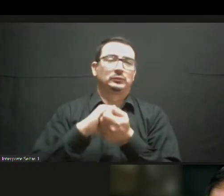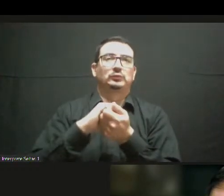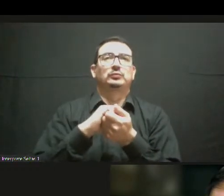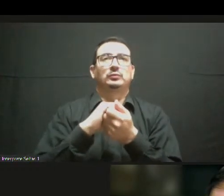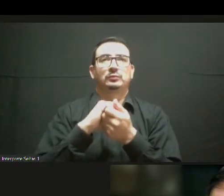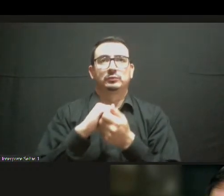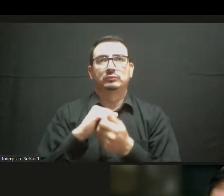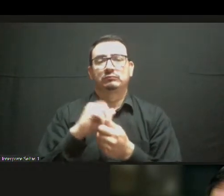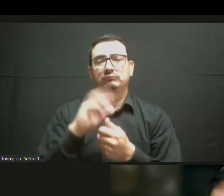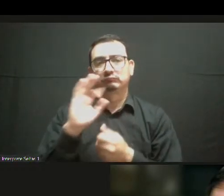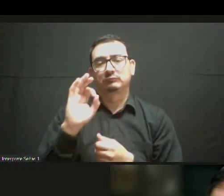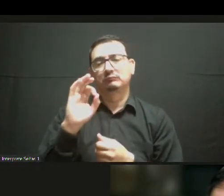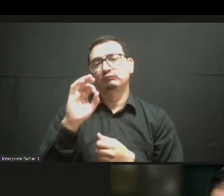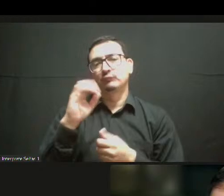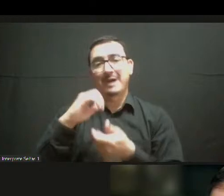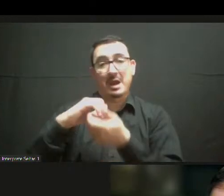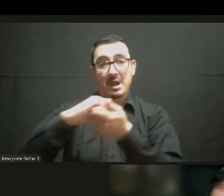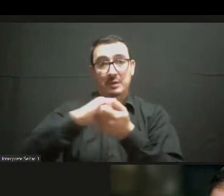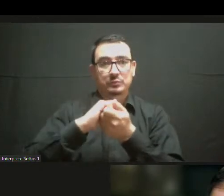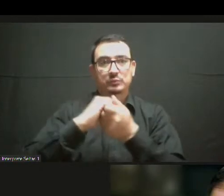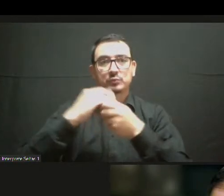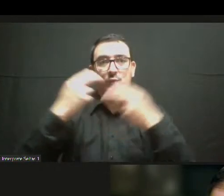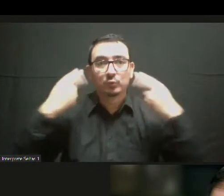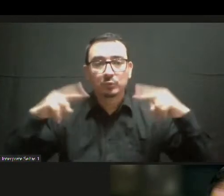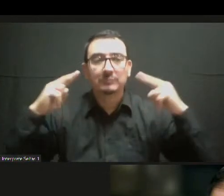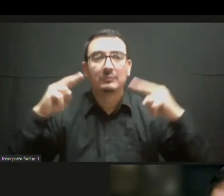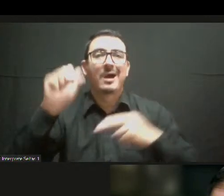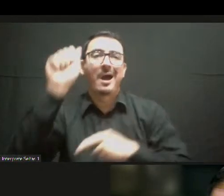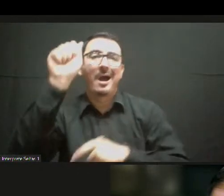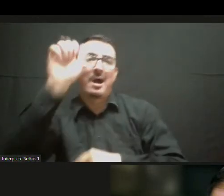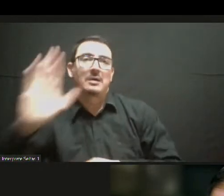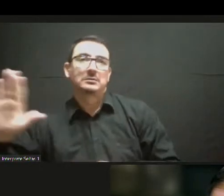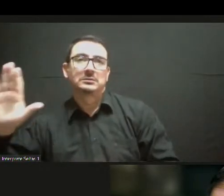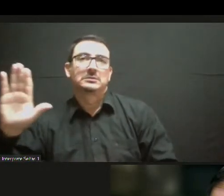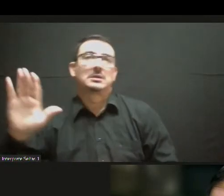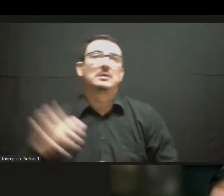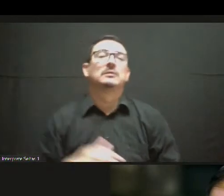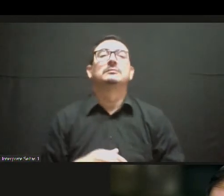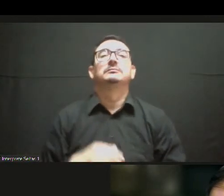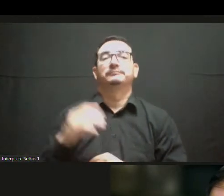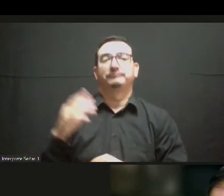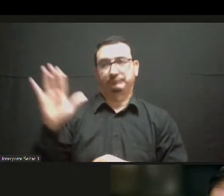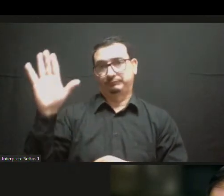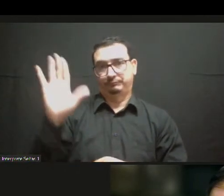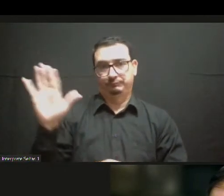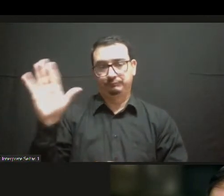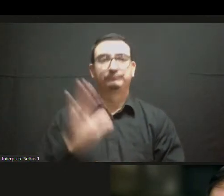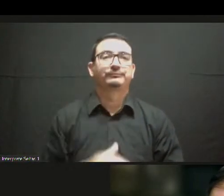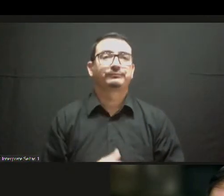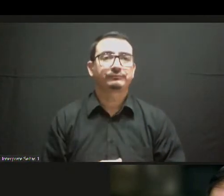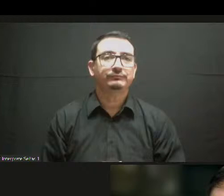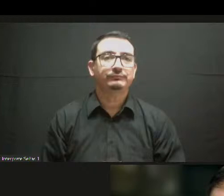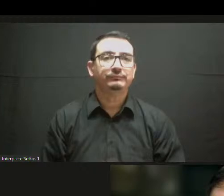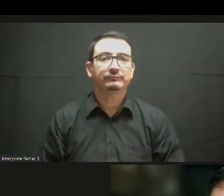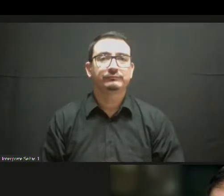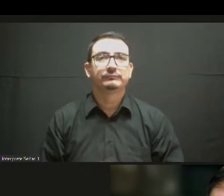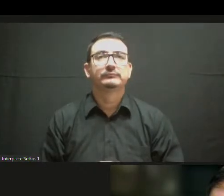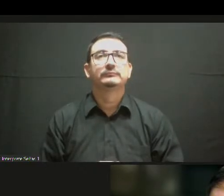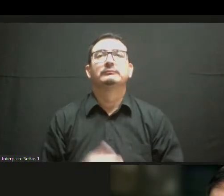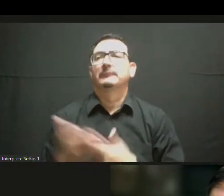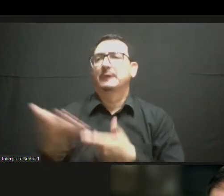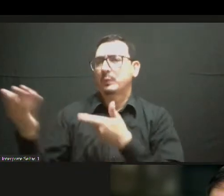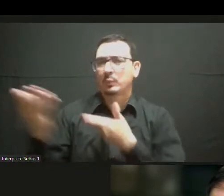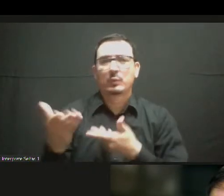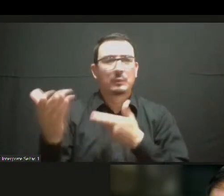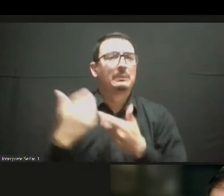update regarding trends in the Asian and Pacific regions regarding tourism, and some words